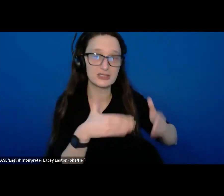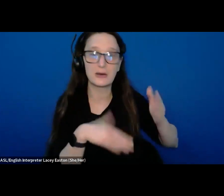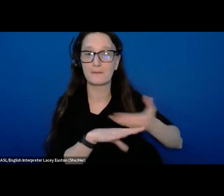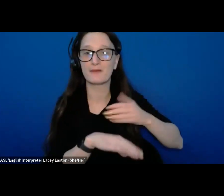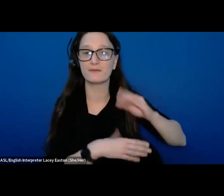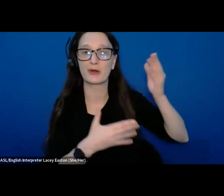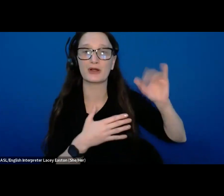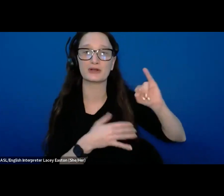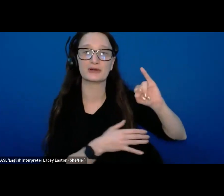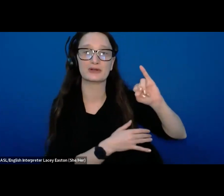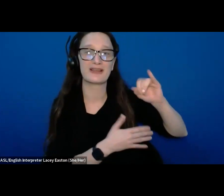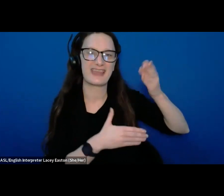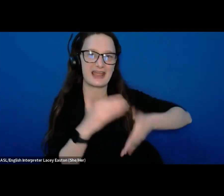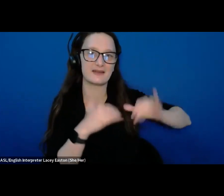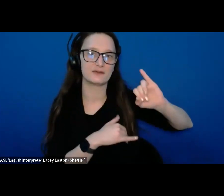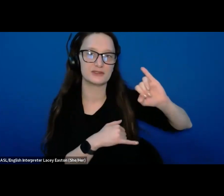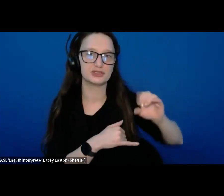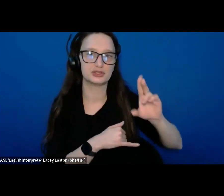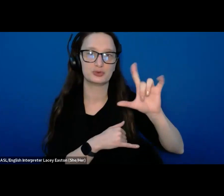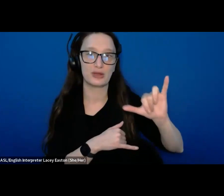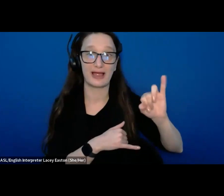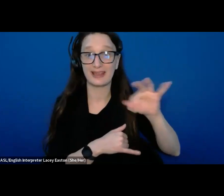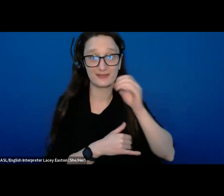going to be really tough for vendors to do that,